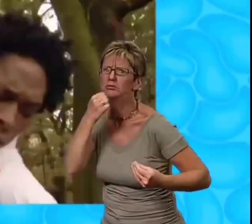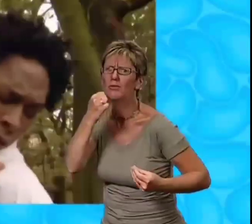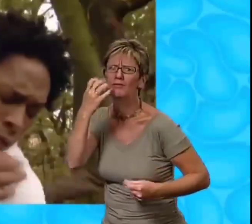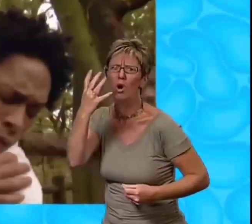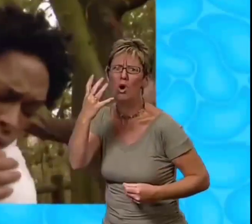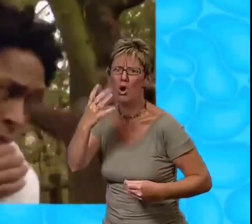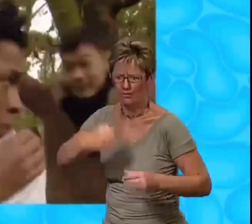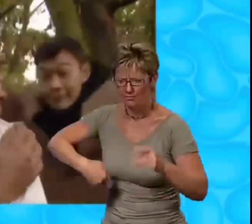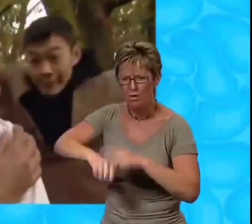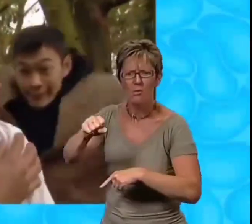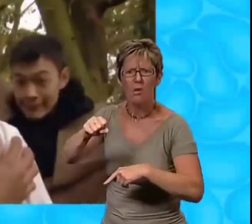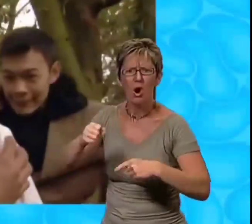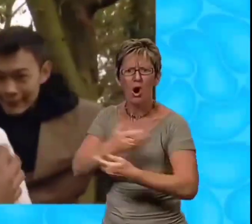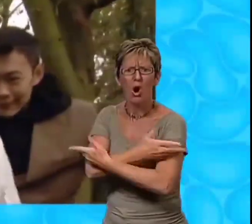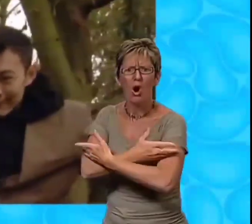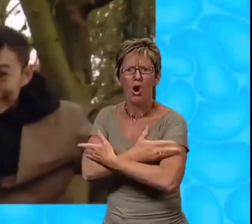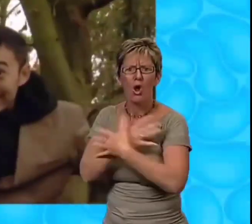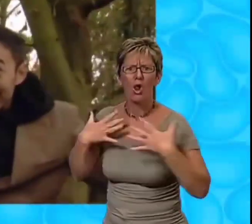shirt.